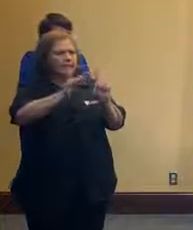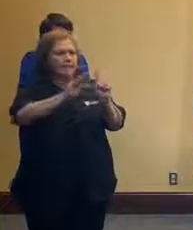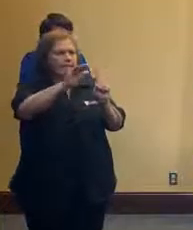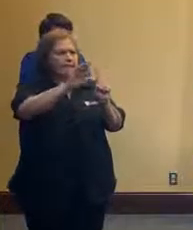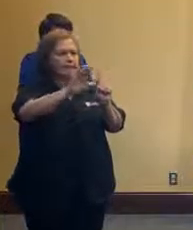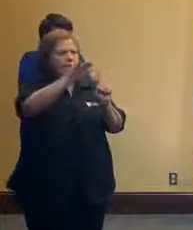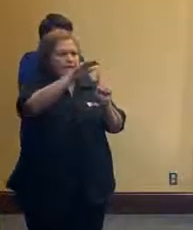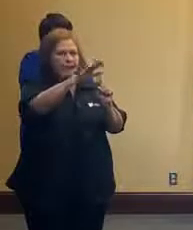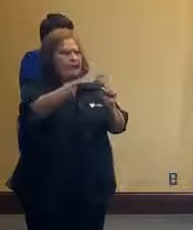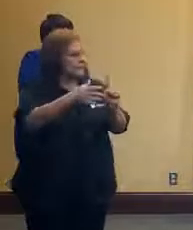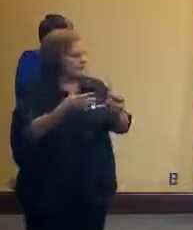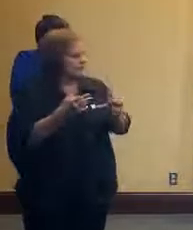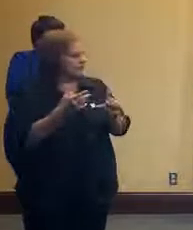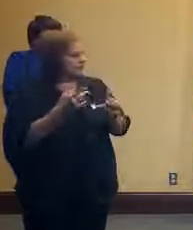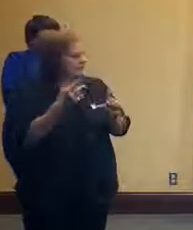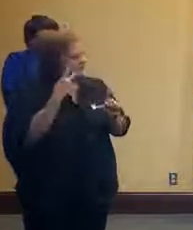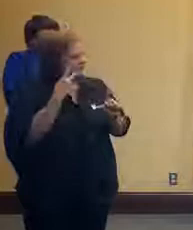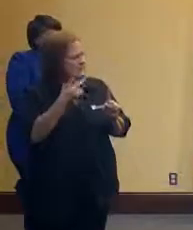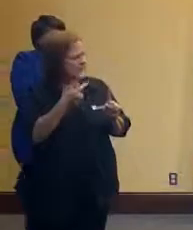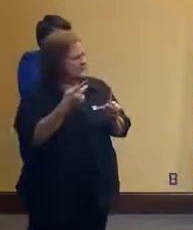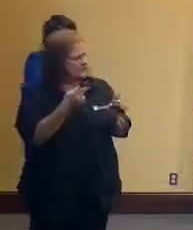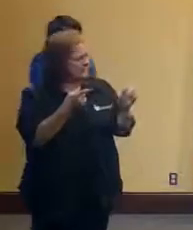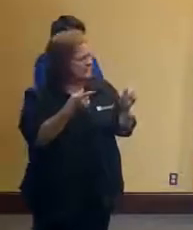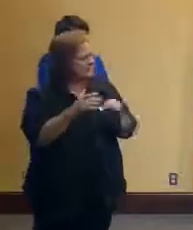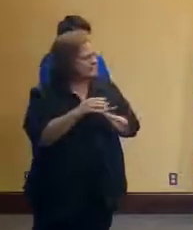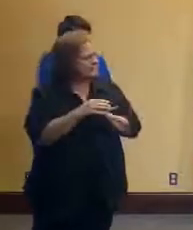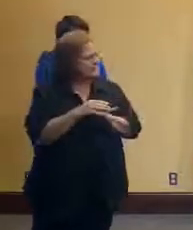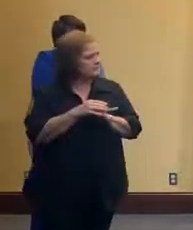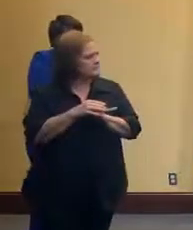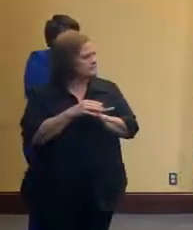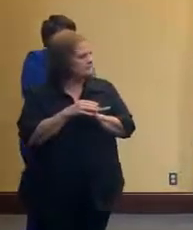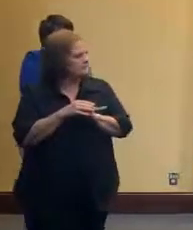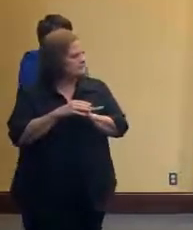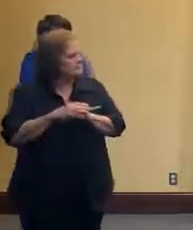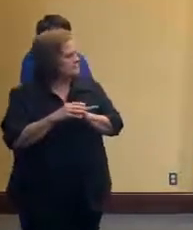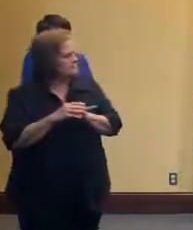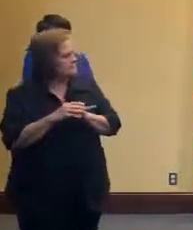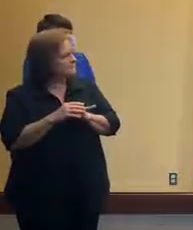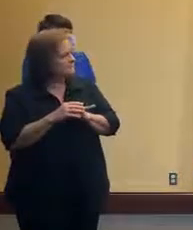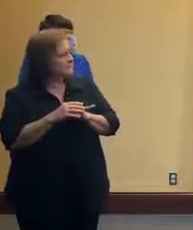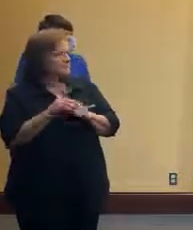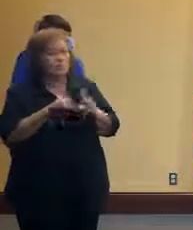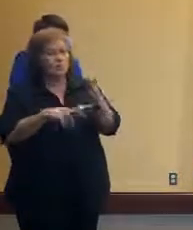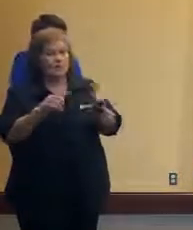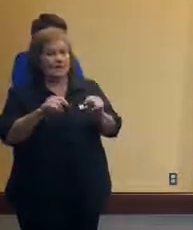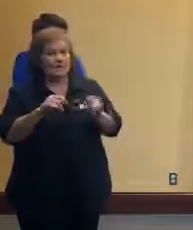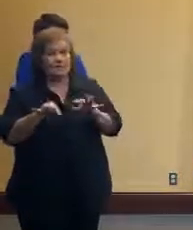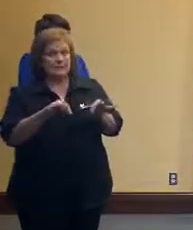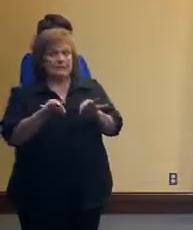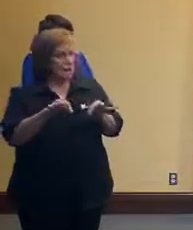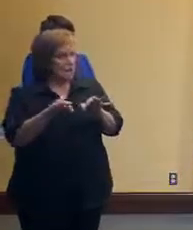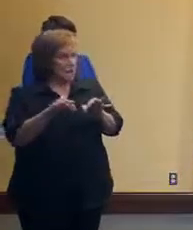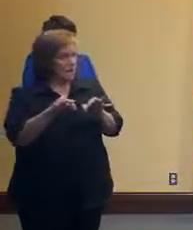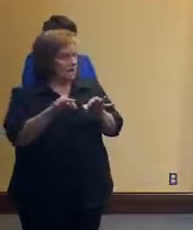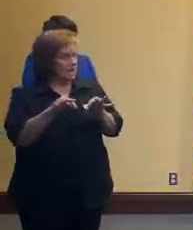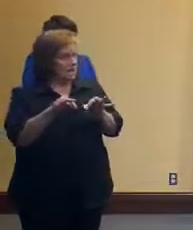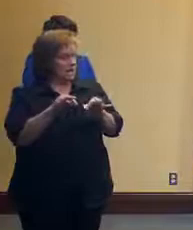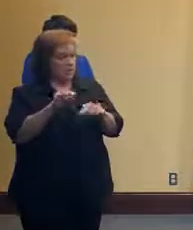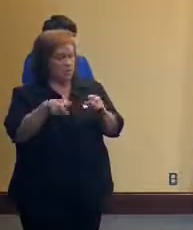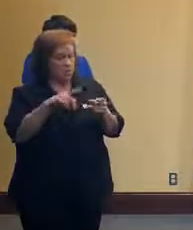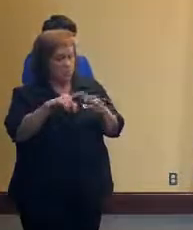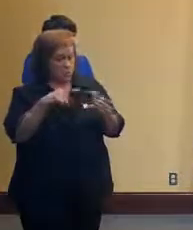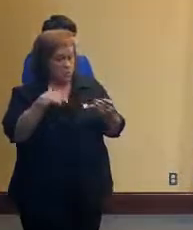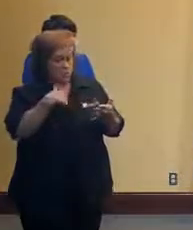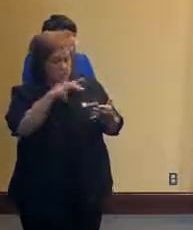just matters. Yeah, so what the mayor was saying is that, sure. what the mayor was saying, originally when we were doing our